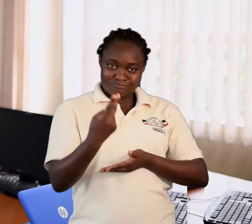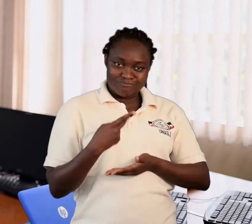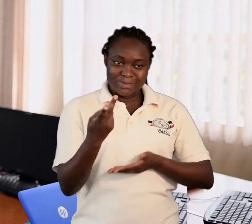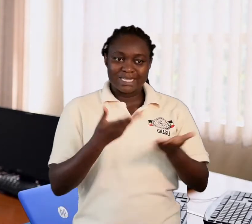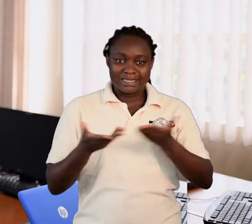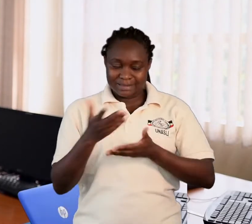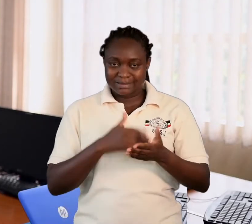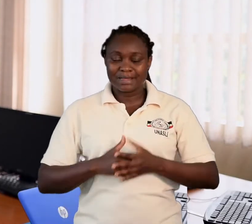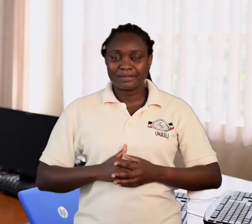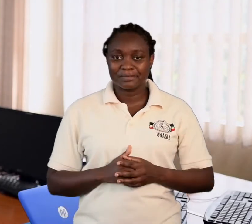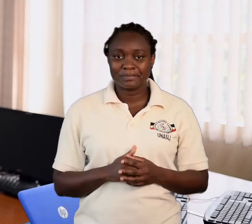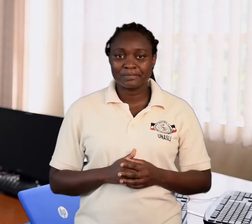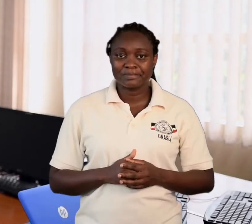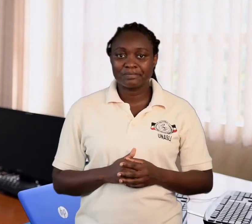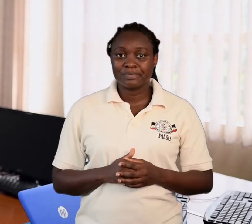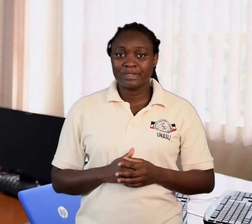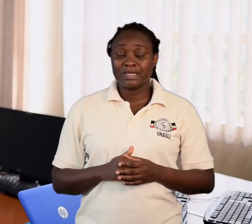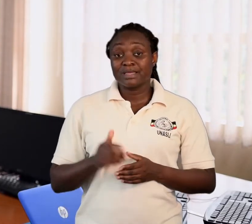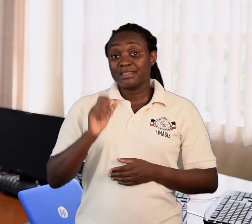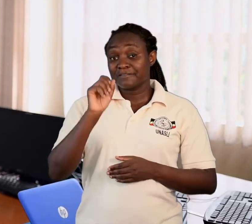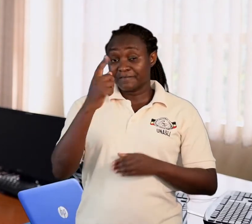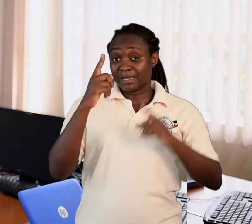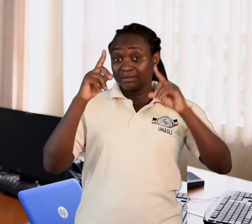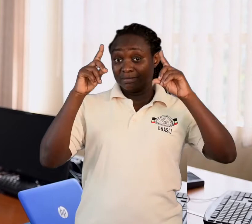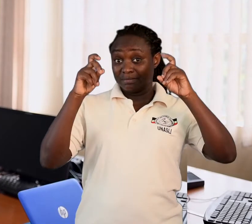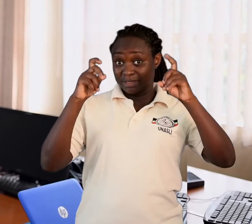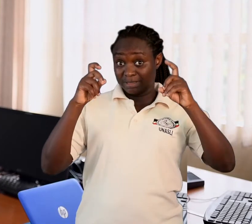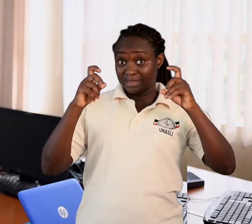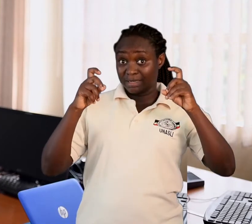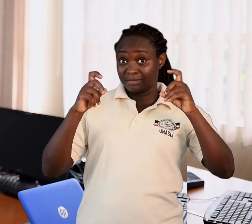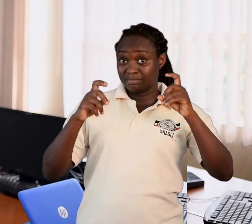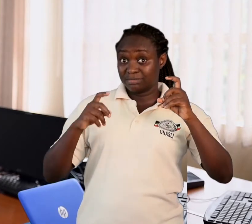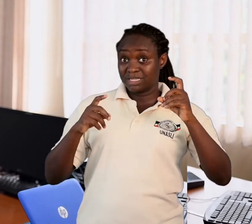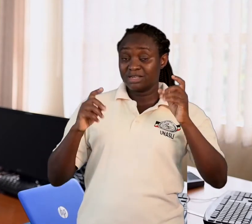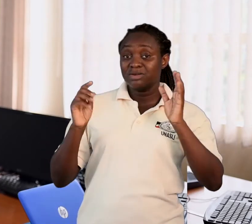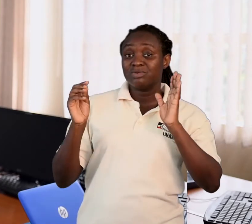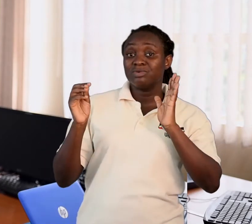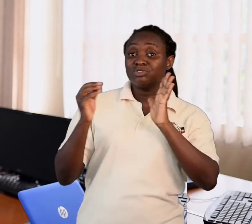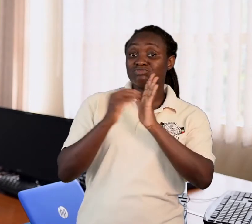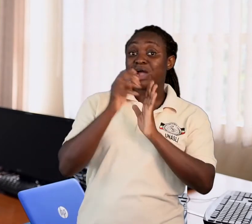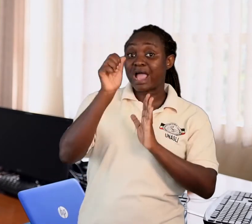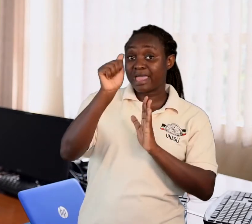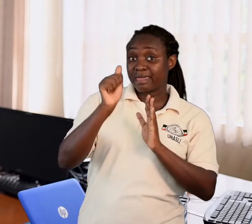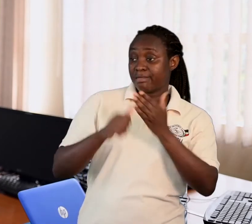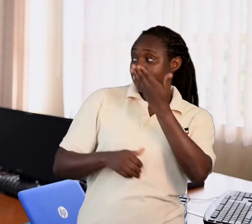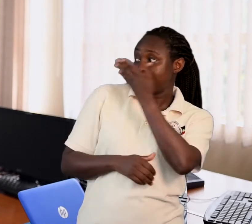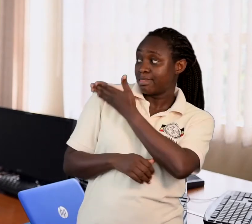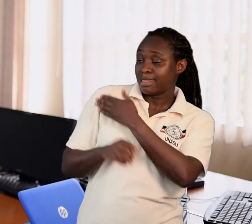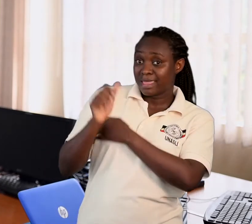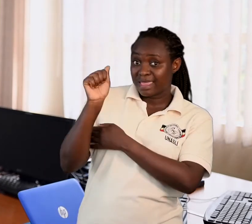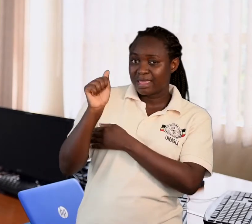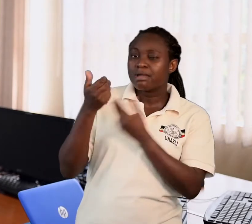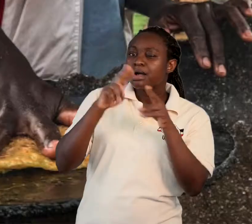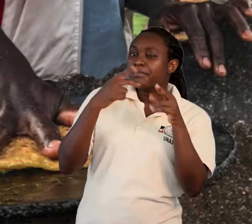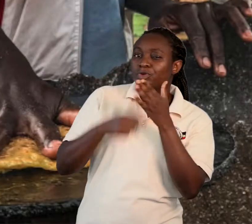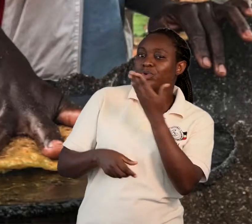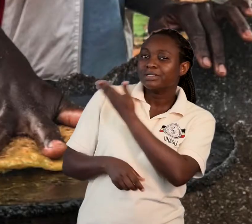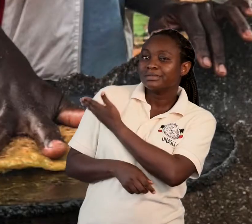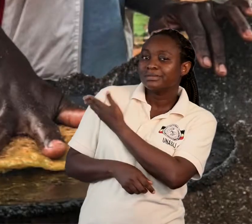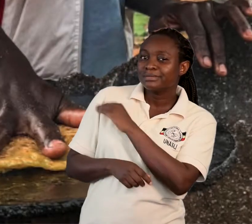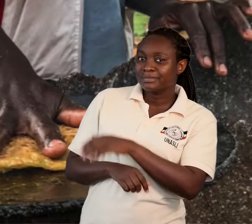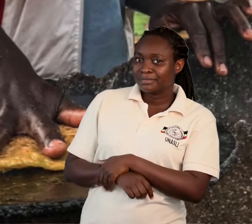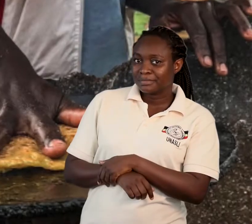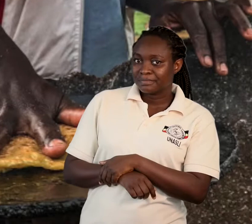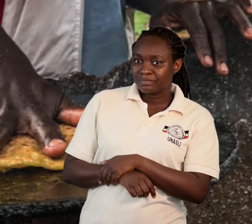In the first picture, which is labeled A, what is happening? Somebody